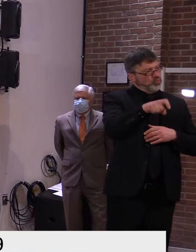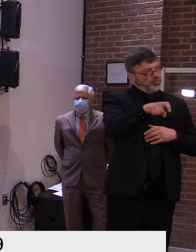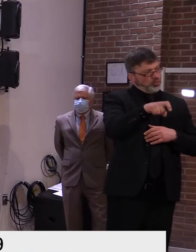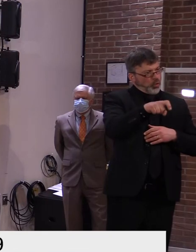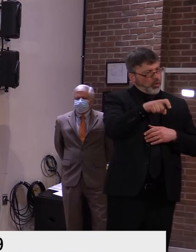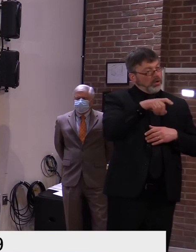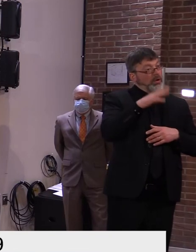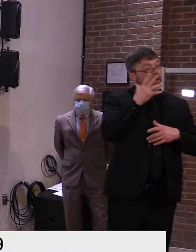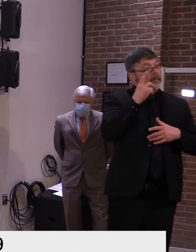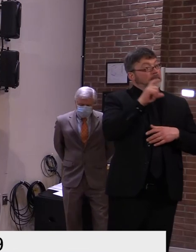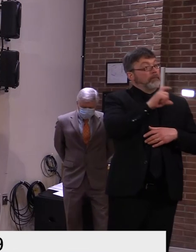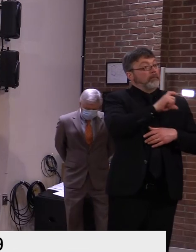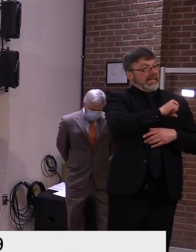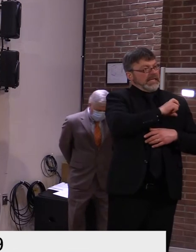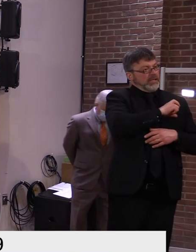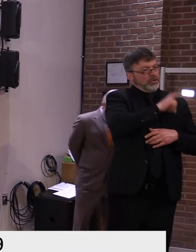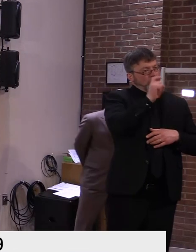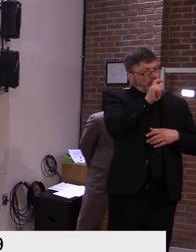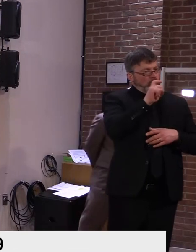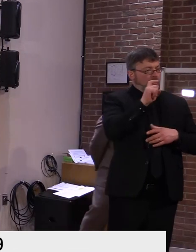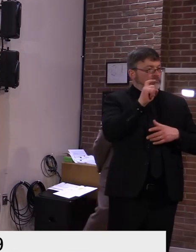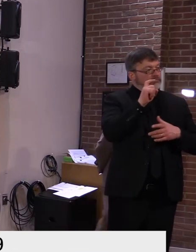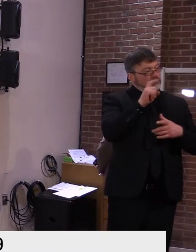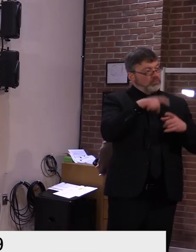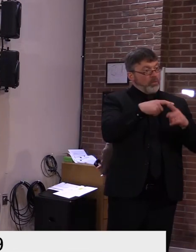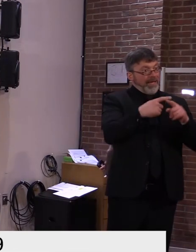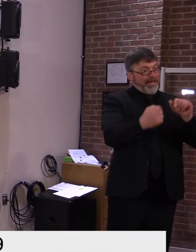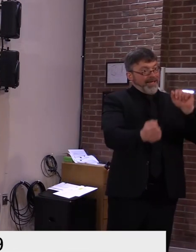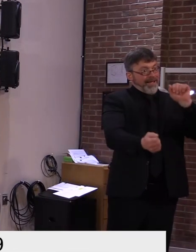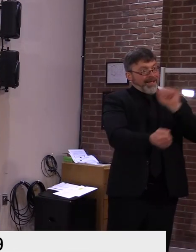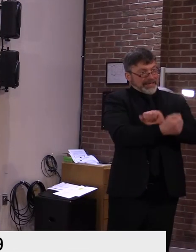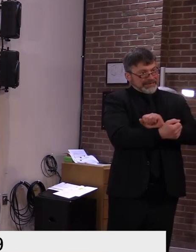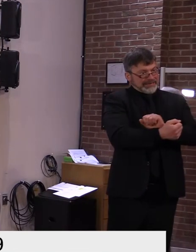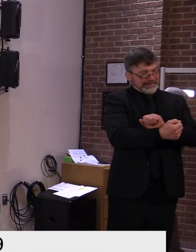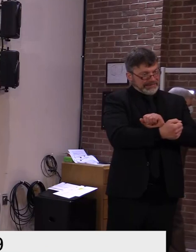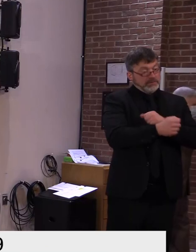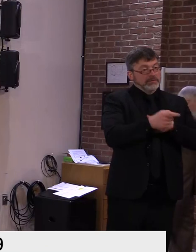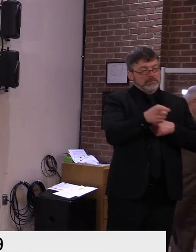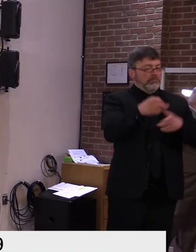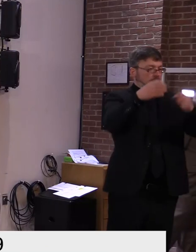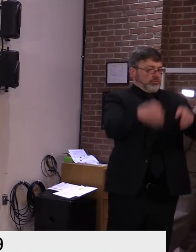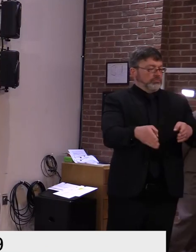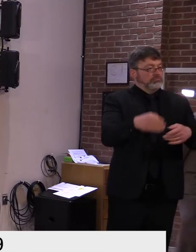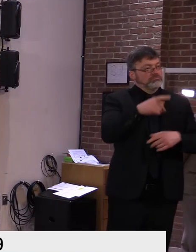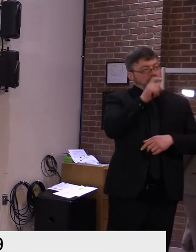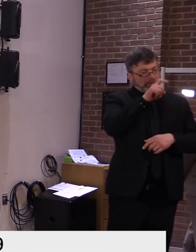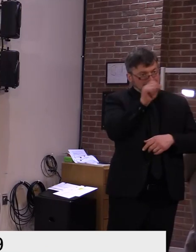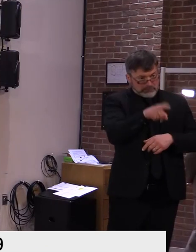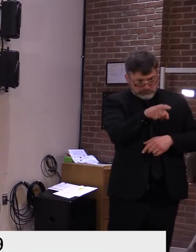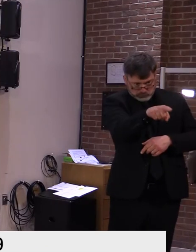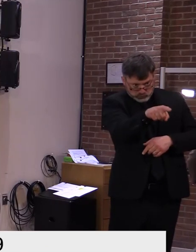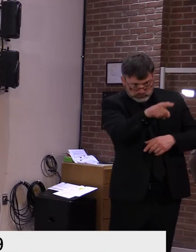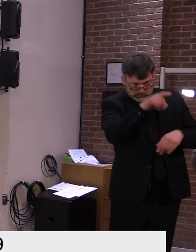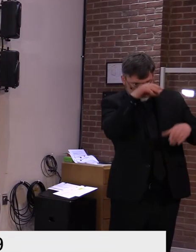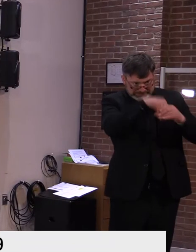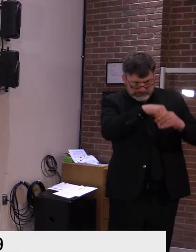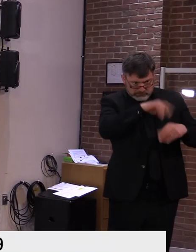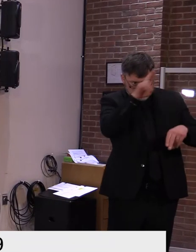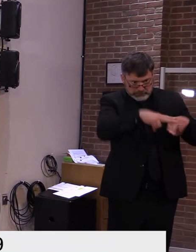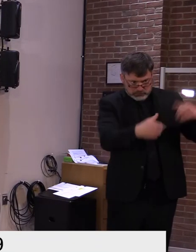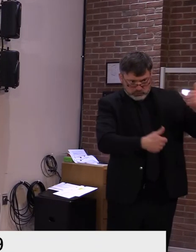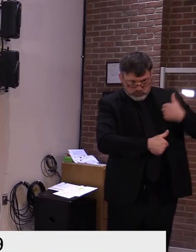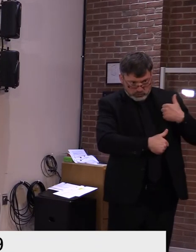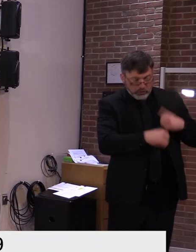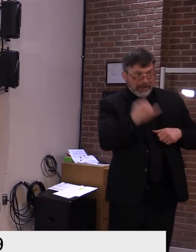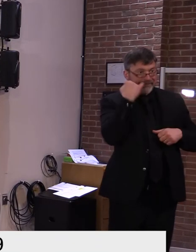fact that it seems like there ought to be a better way to conduct some kind of background check or to